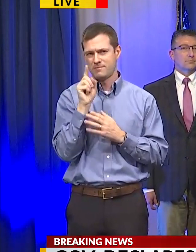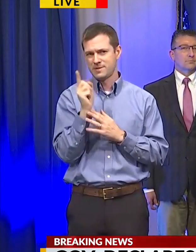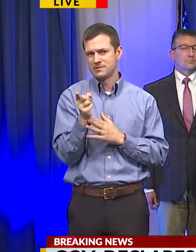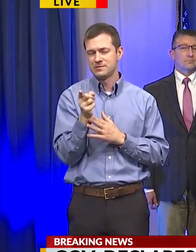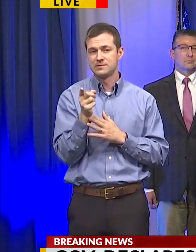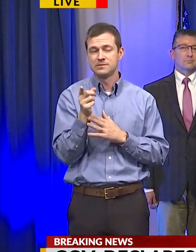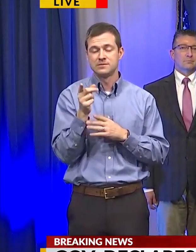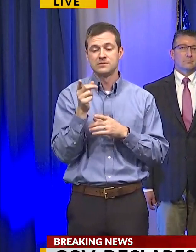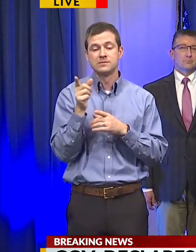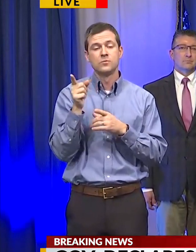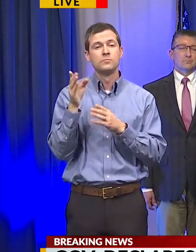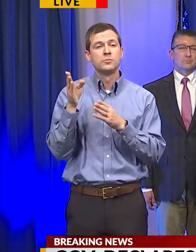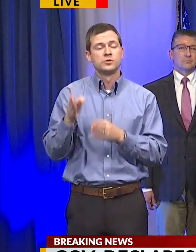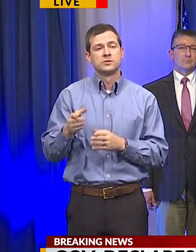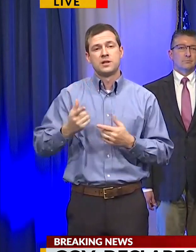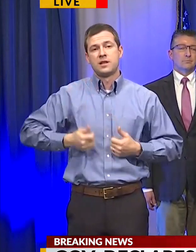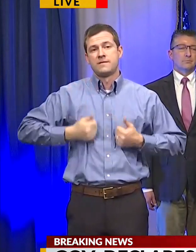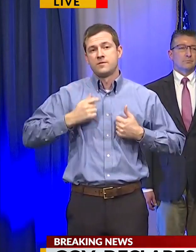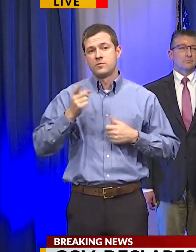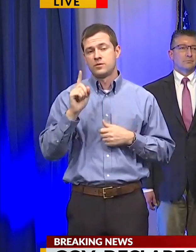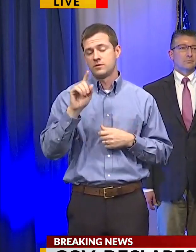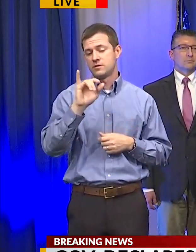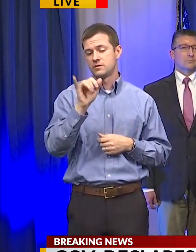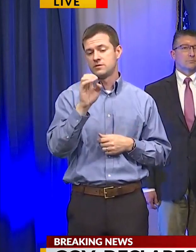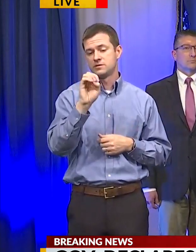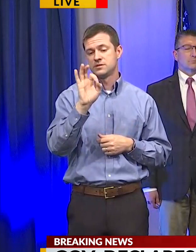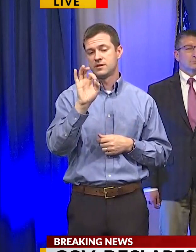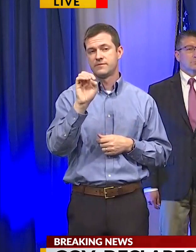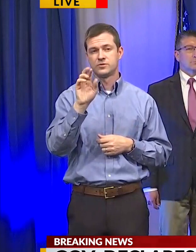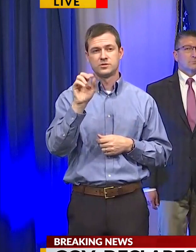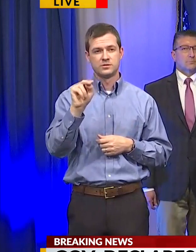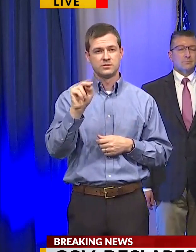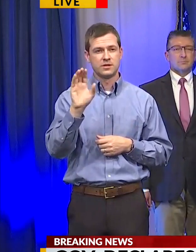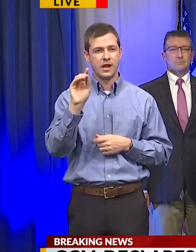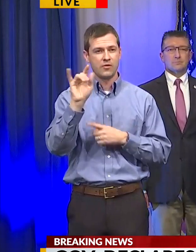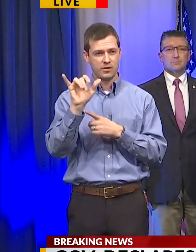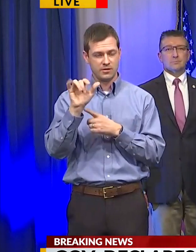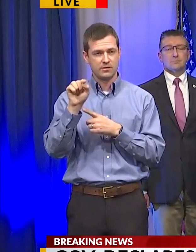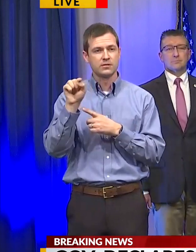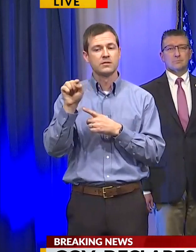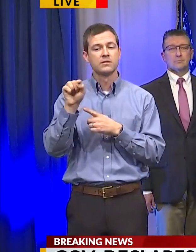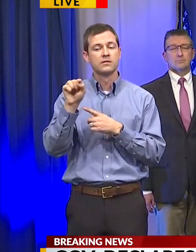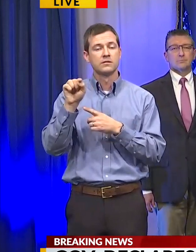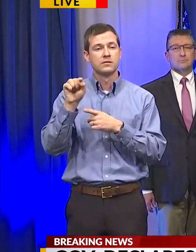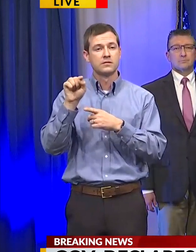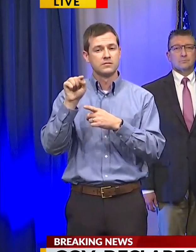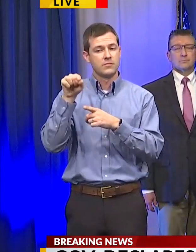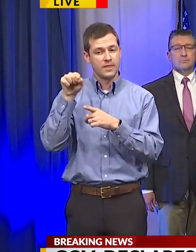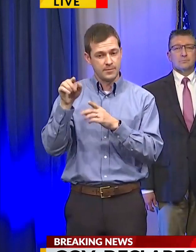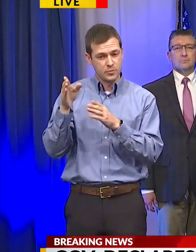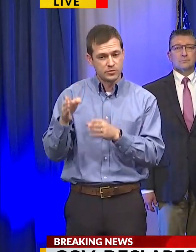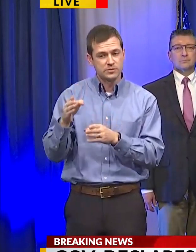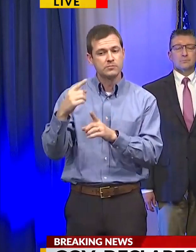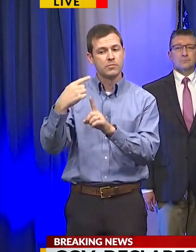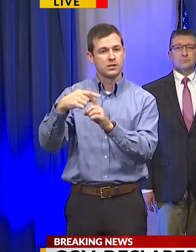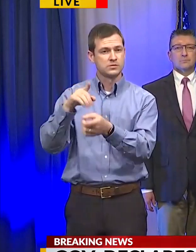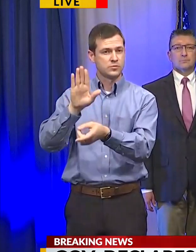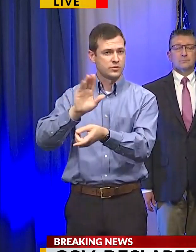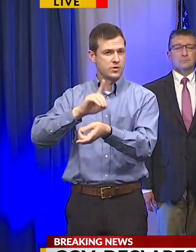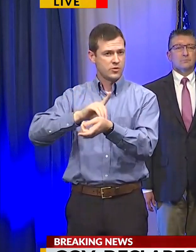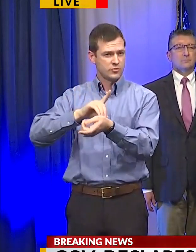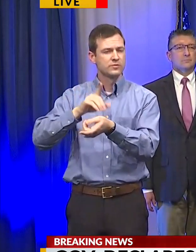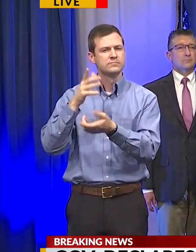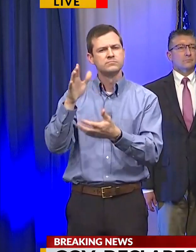from a person residing in Jefferson County. That patient and that patient's physician have already been notified of